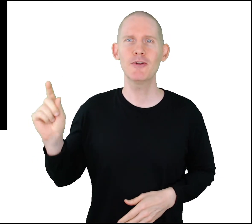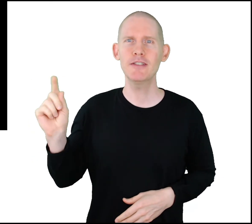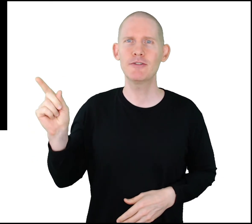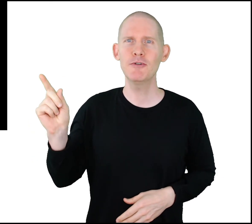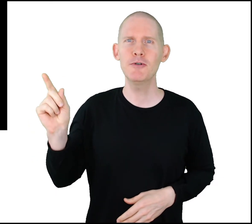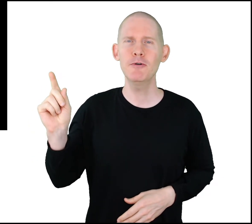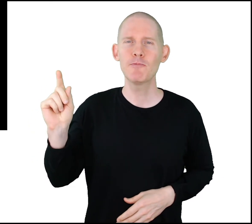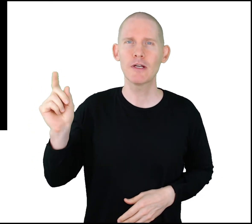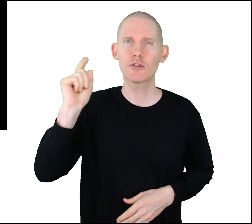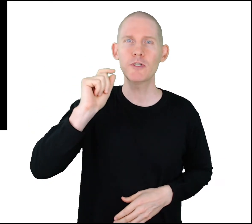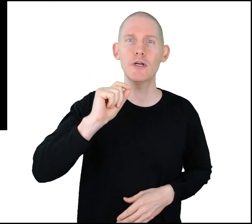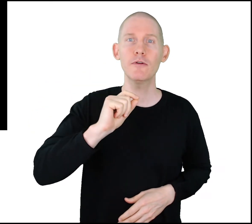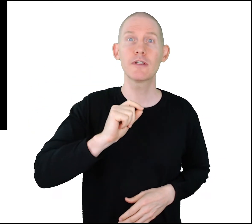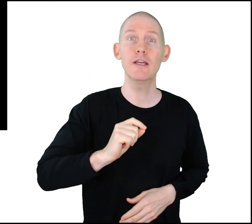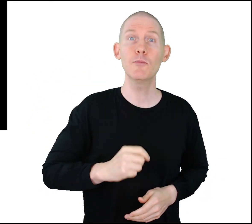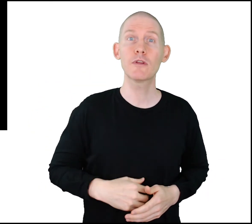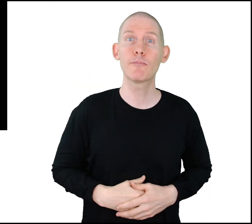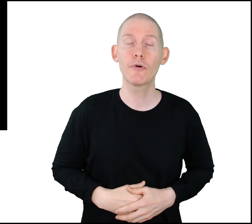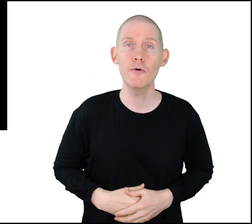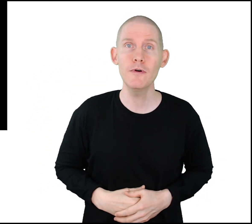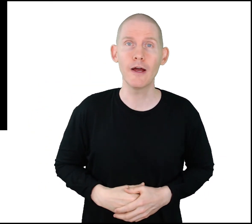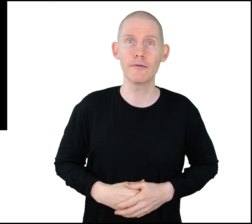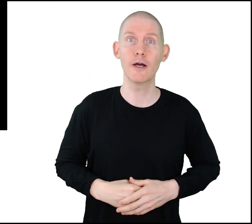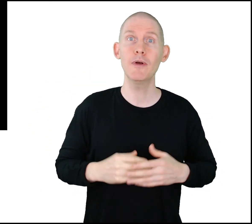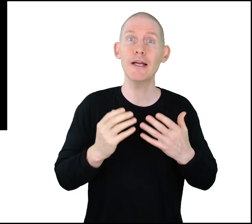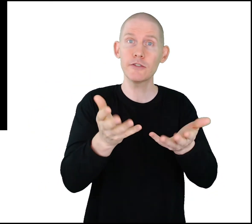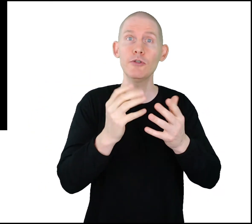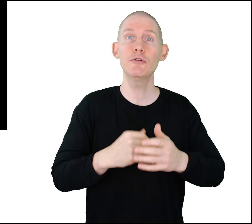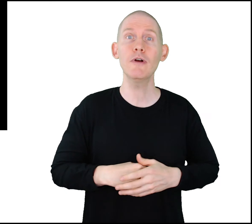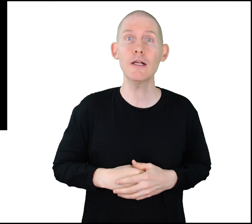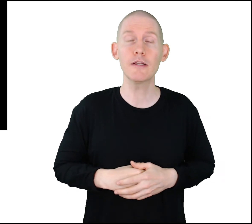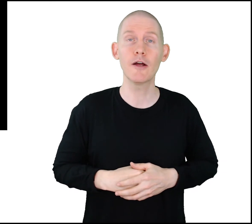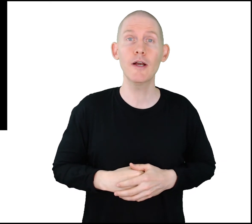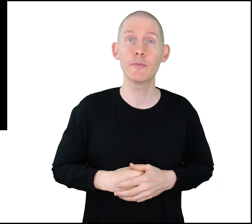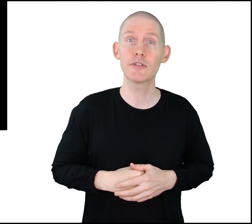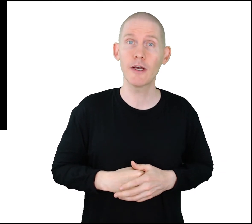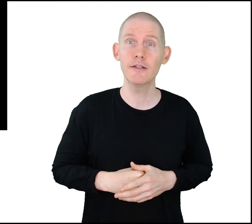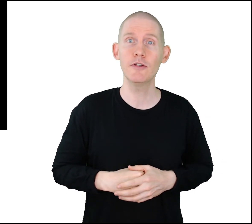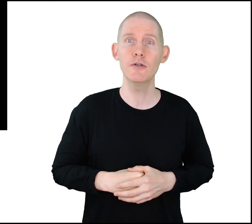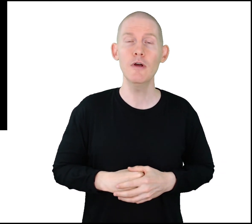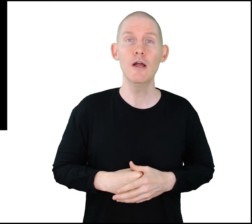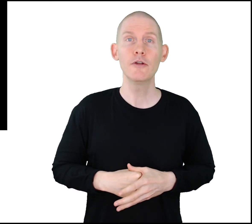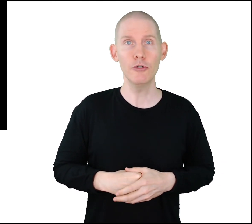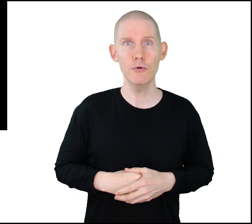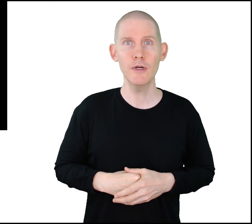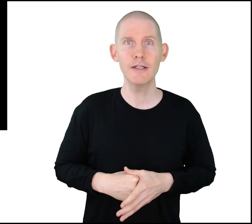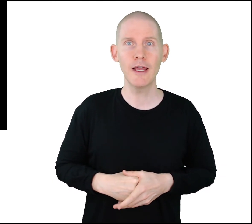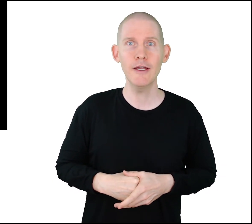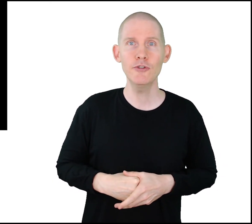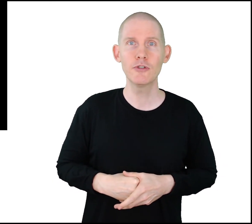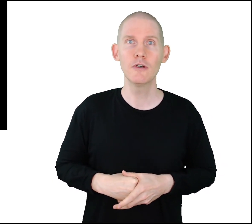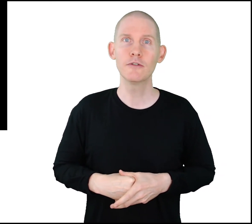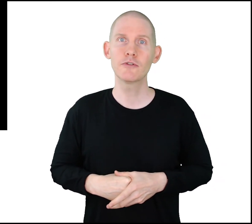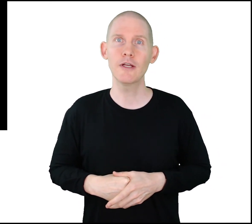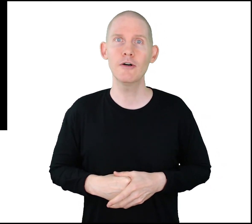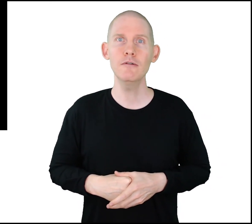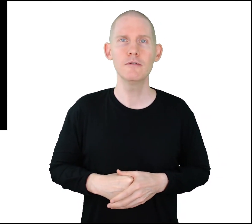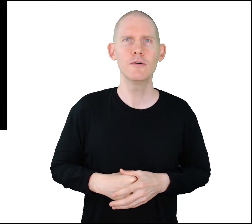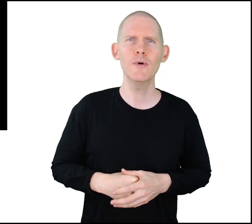let's switch out Kim with the pronoun. Now I'm going to ask you directly. All right, I'm assigned to you. You engaged, single,